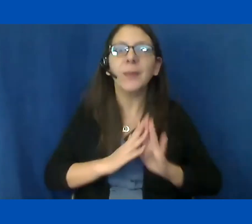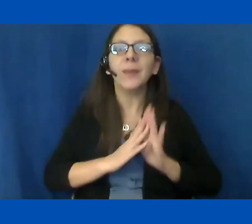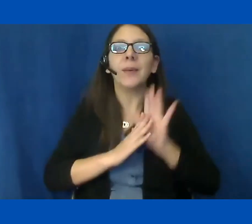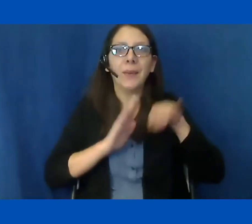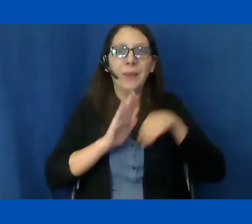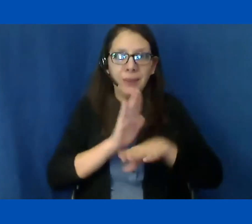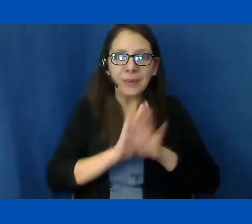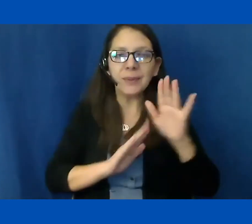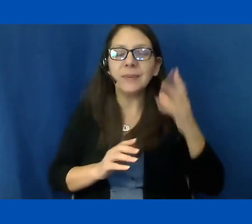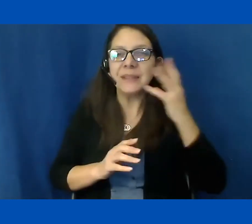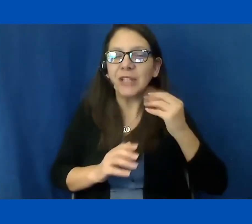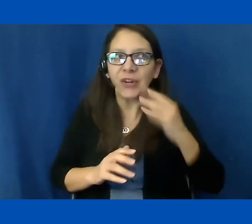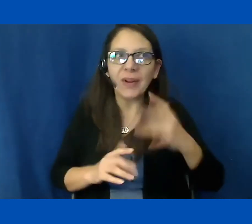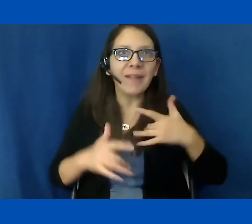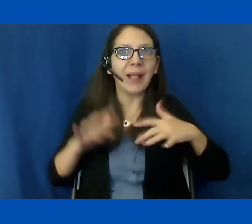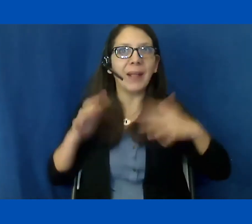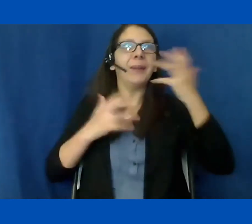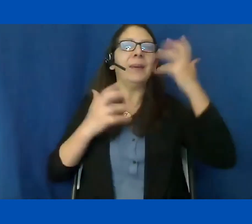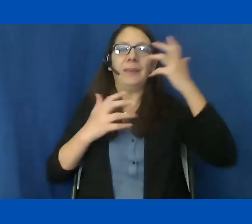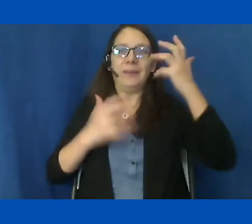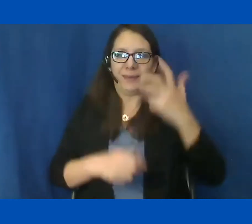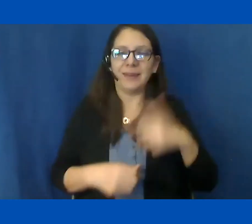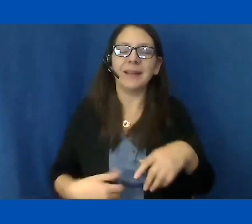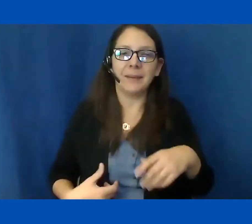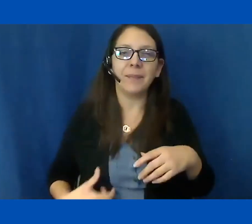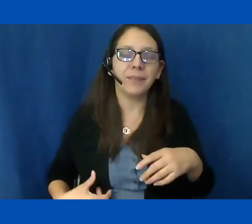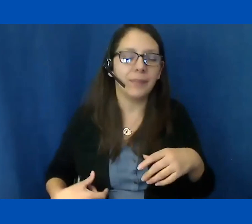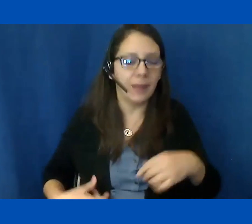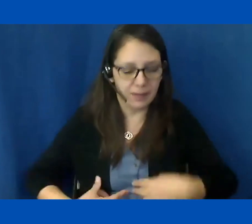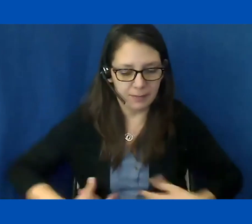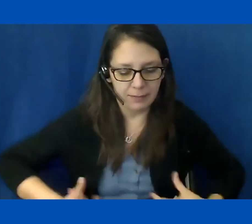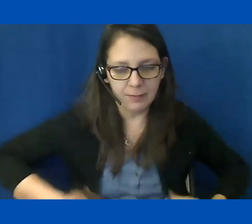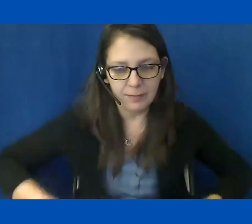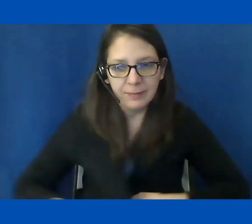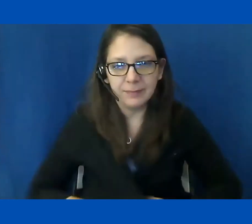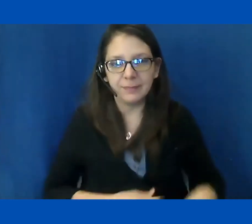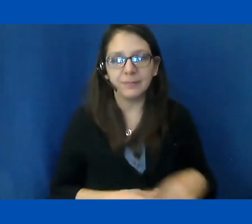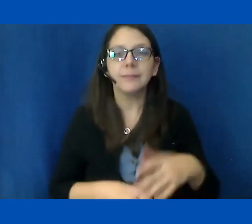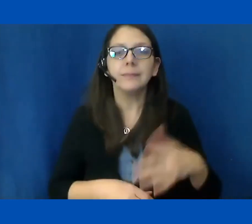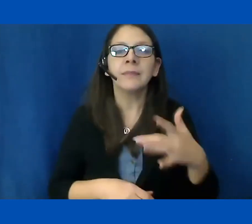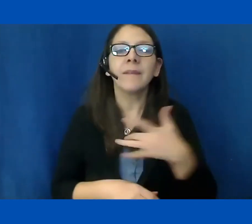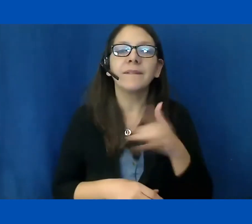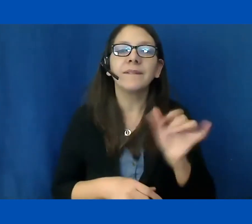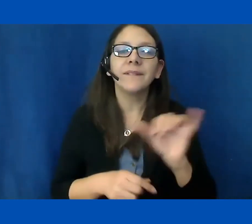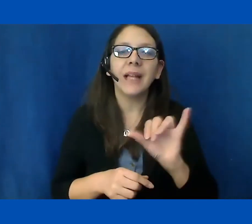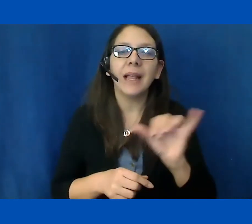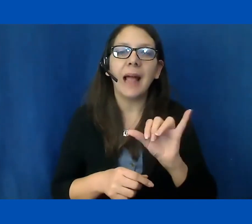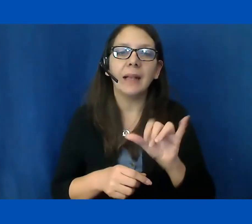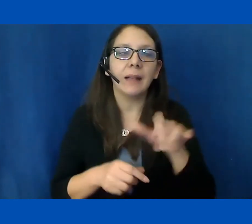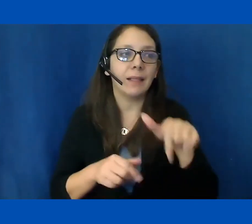experience, and it feels like the room without a roof, for any of those who know that song. But